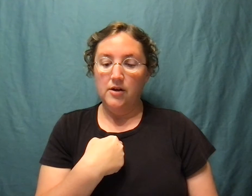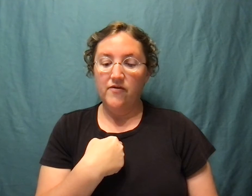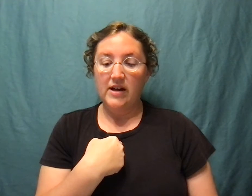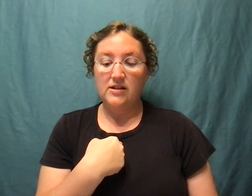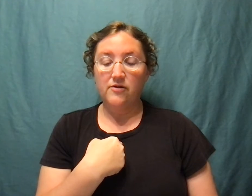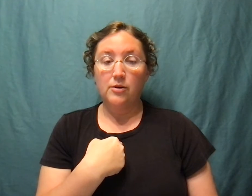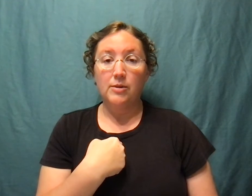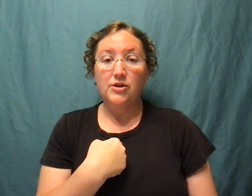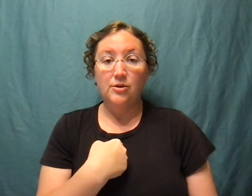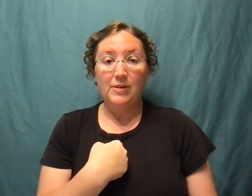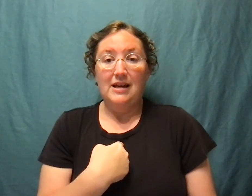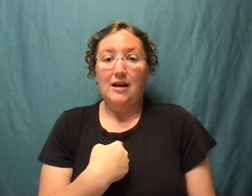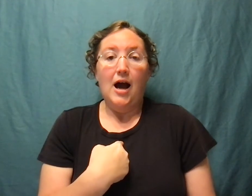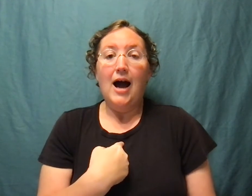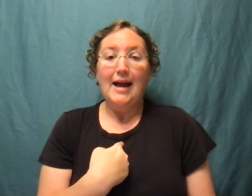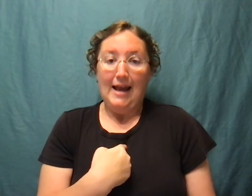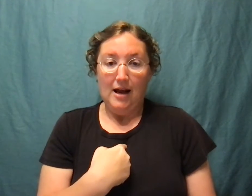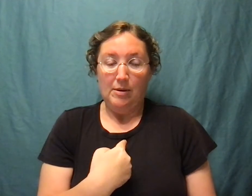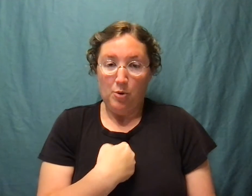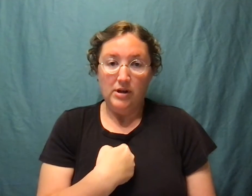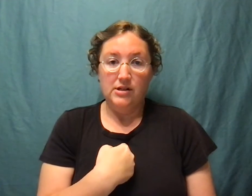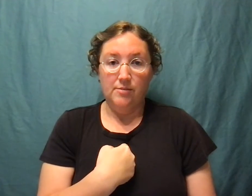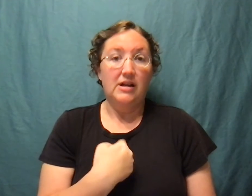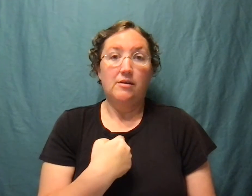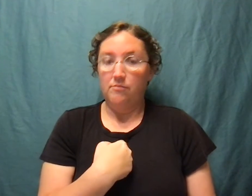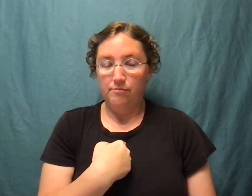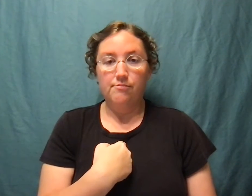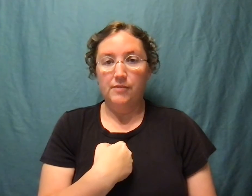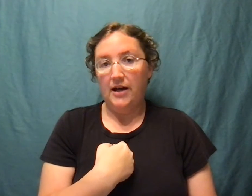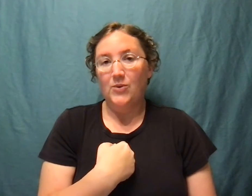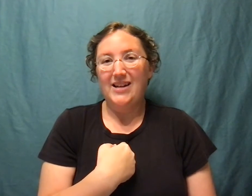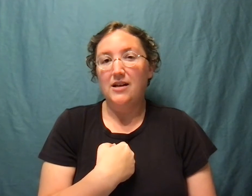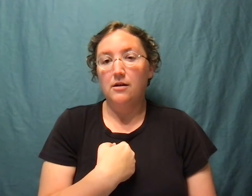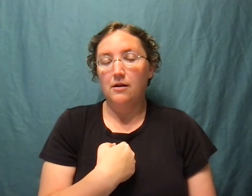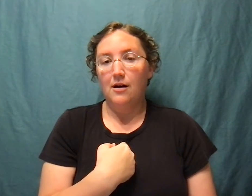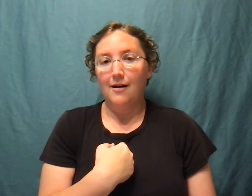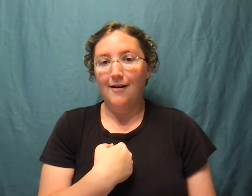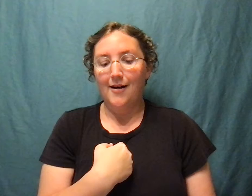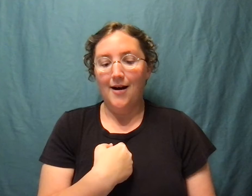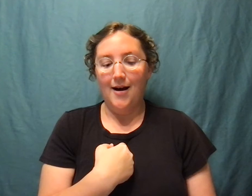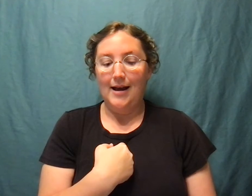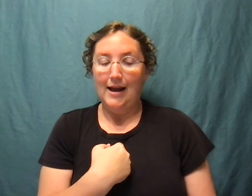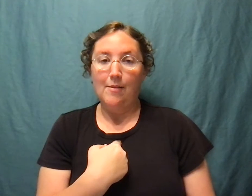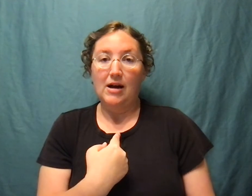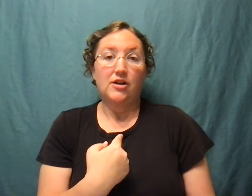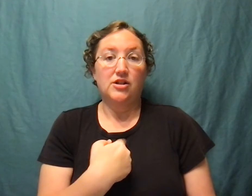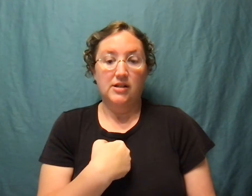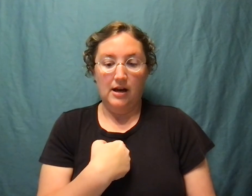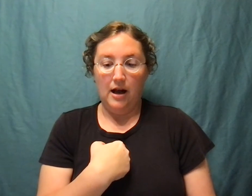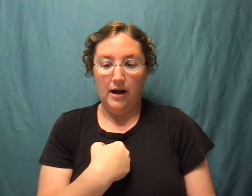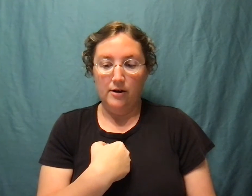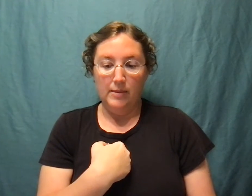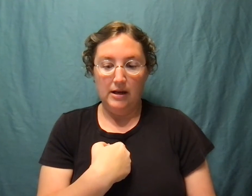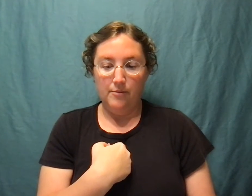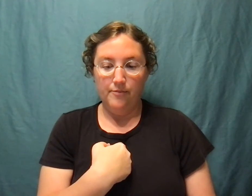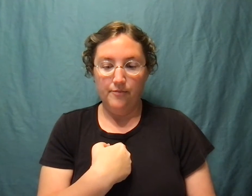conveys the verb to be, I am. It points to me. I don't need I am. I could just sign I or me.